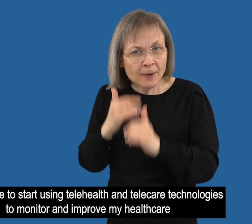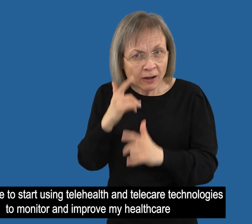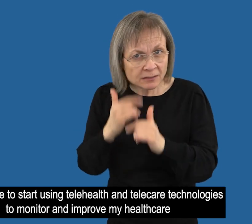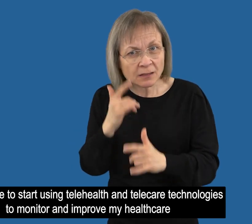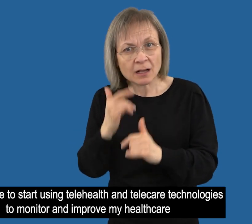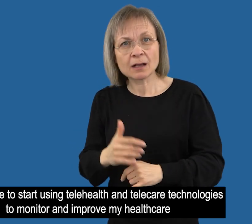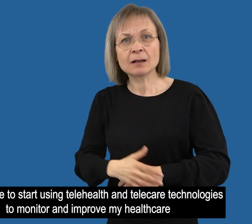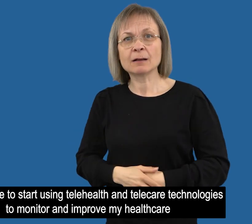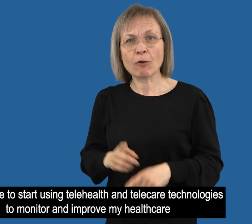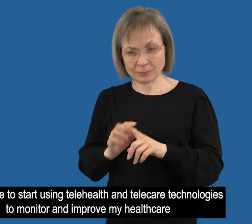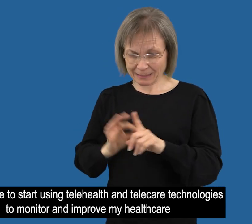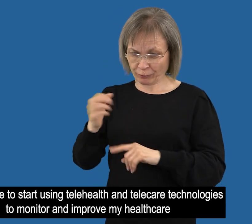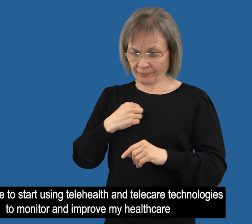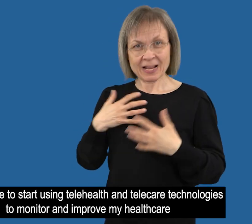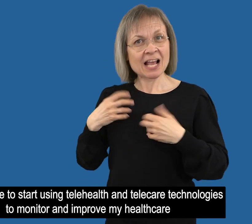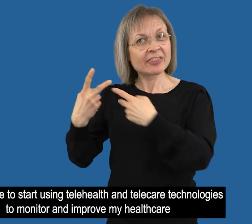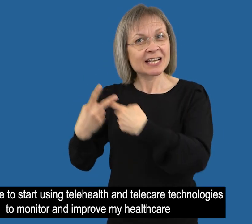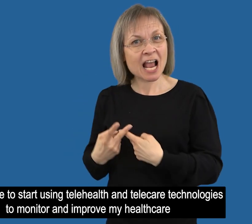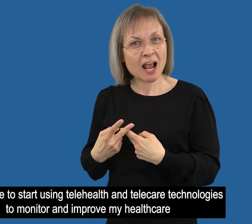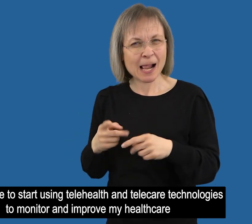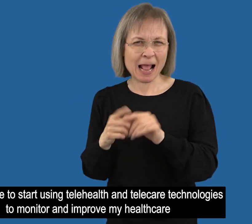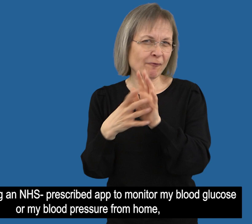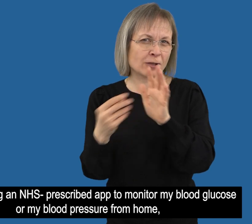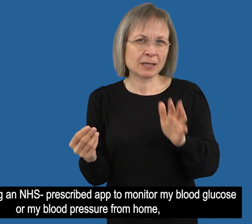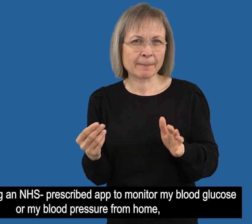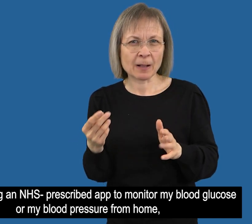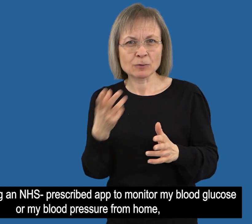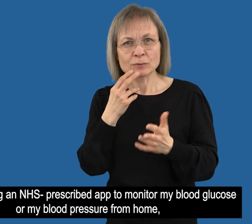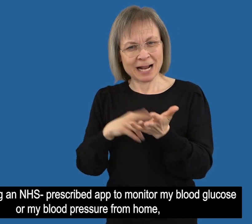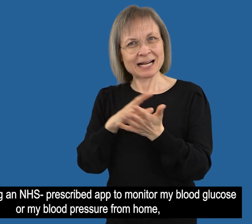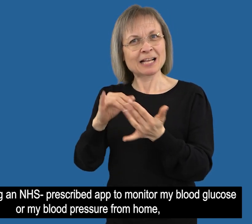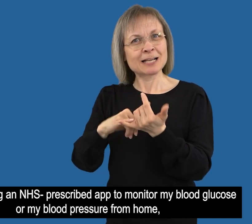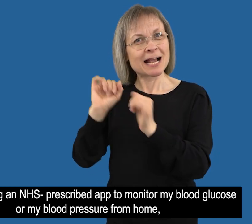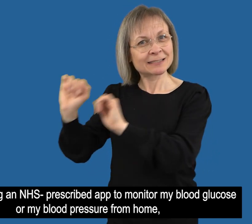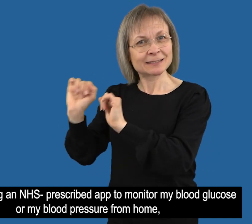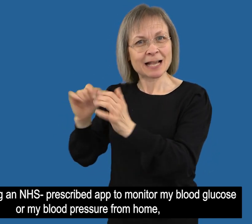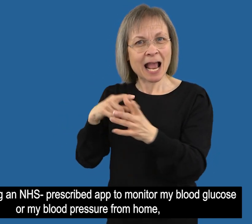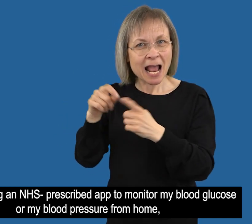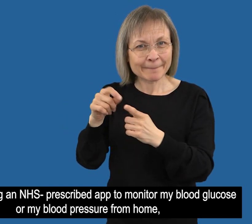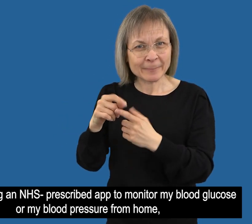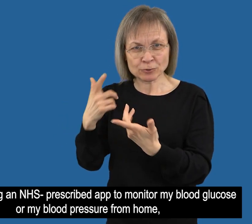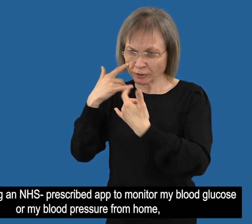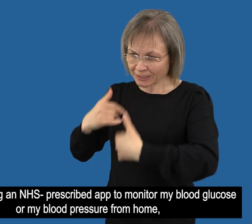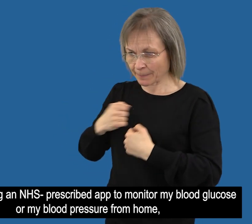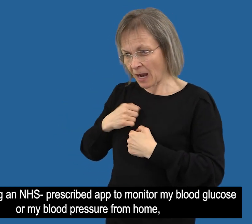an NHS-prescribed app to monitor my blood glucose or my blood pressure from home, or to have a video consultation with a